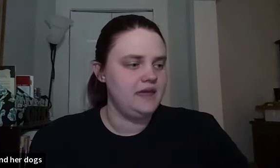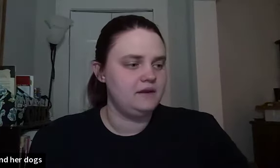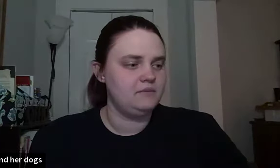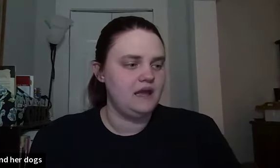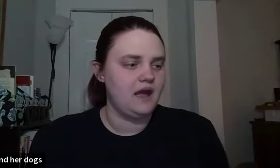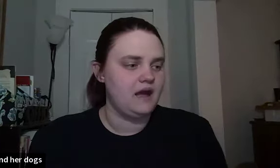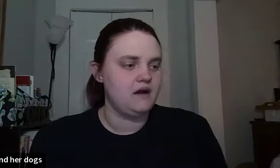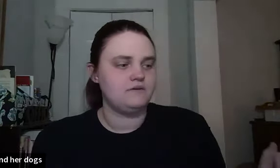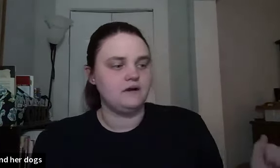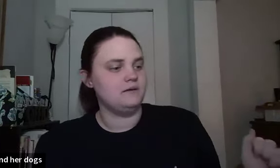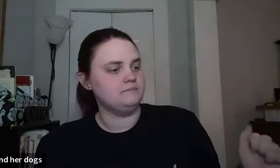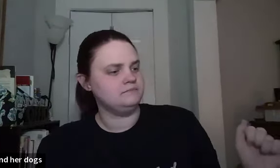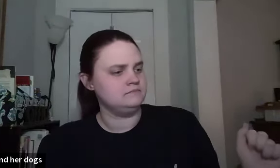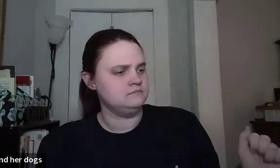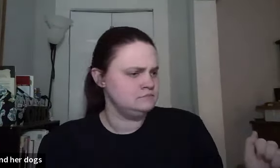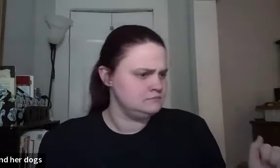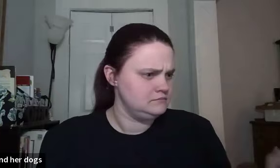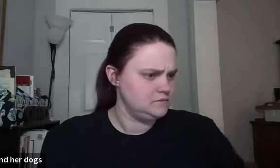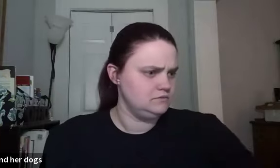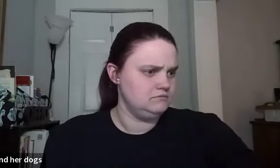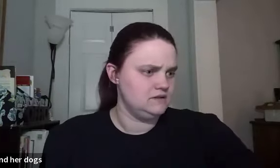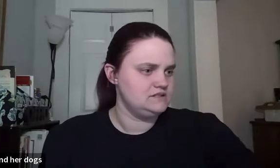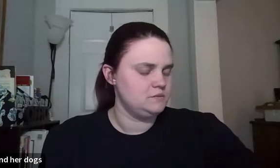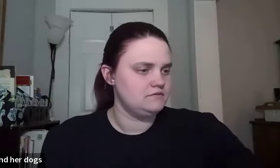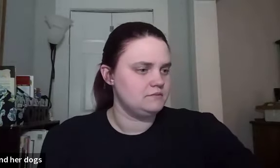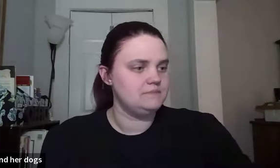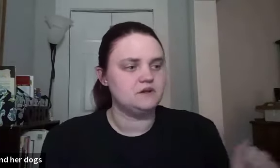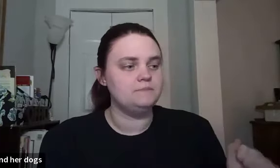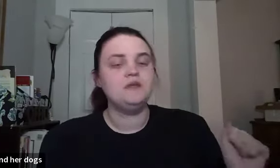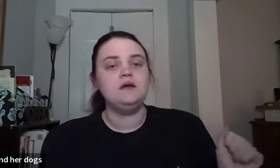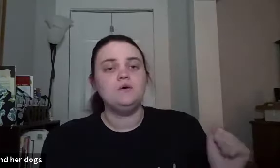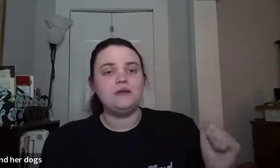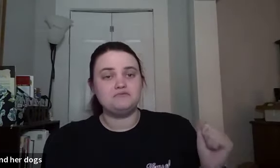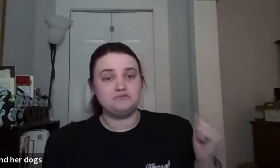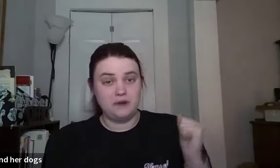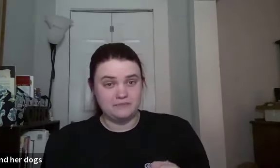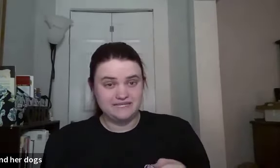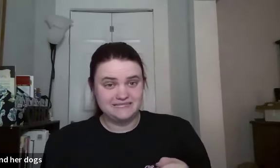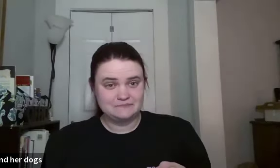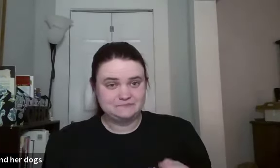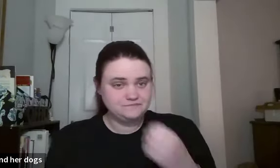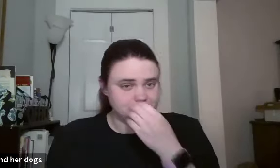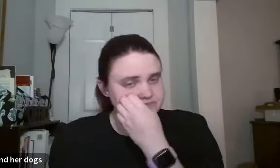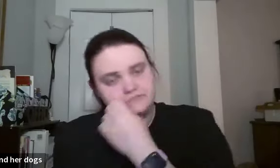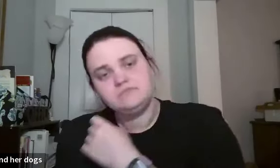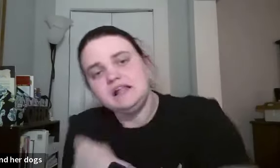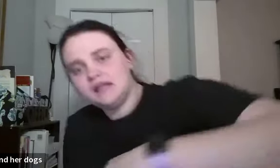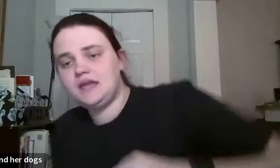Then we have, ooh, my list went weird for a minute. Sorry. We have rabbit.